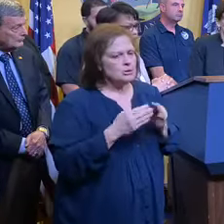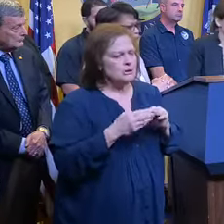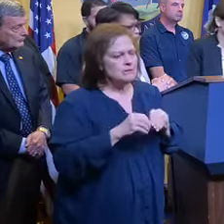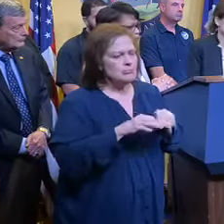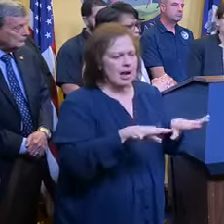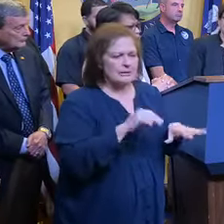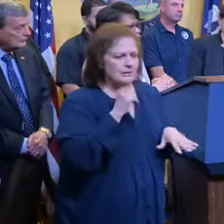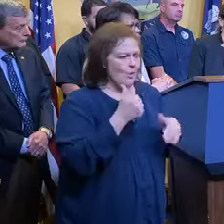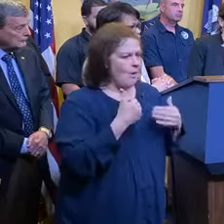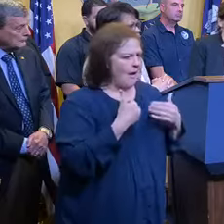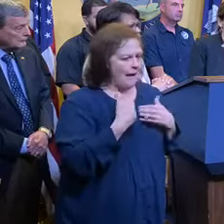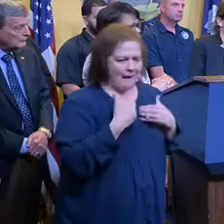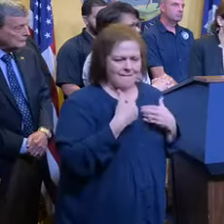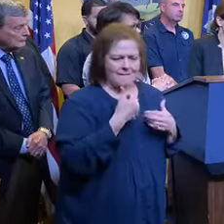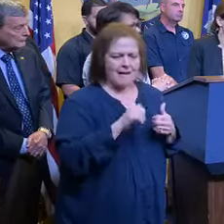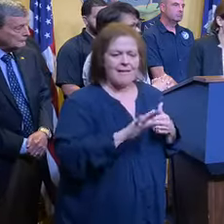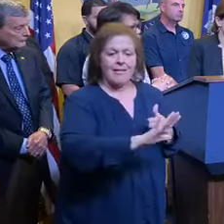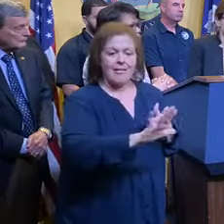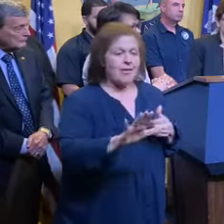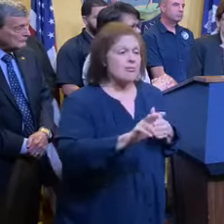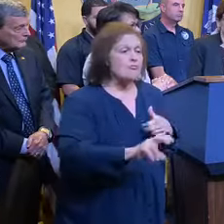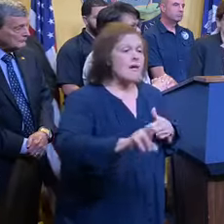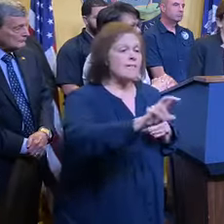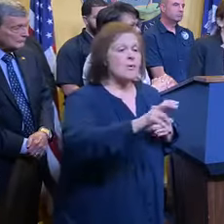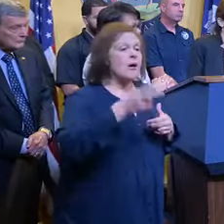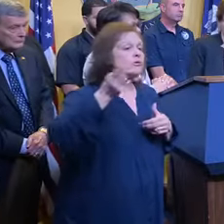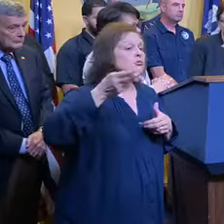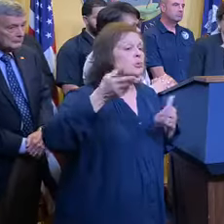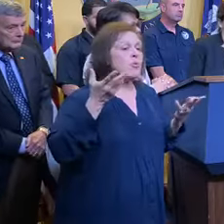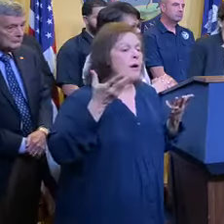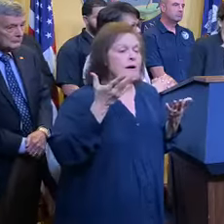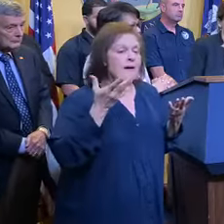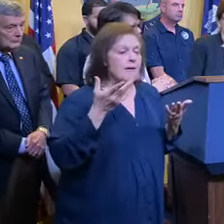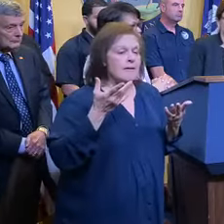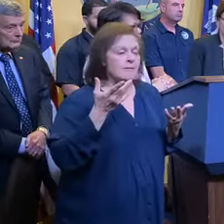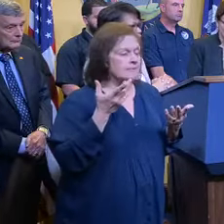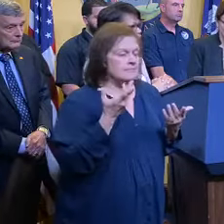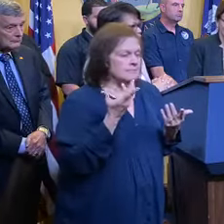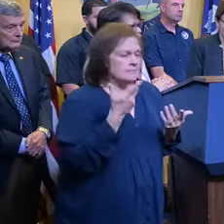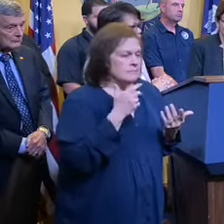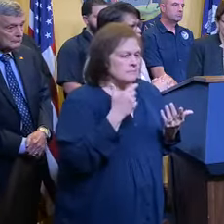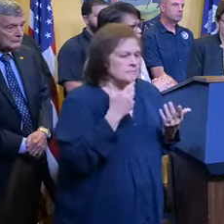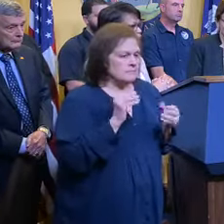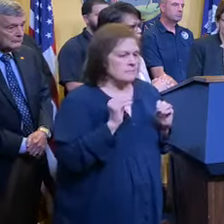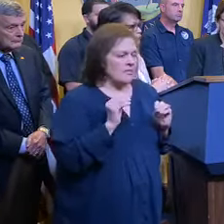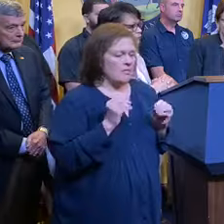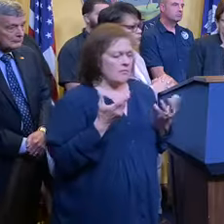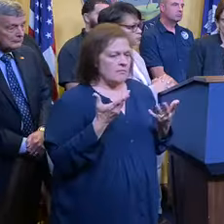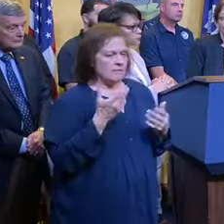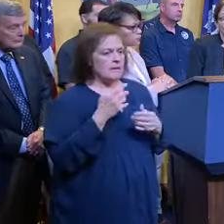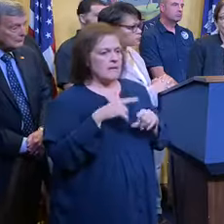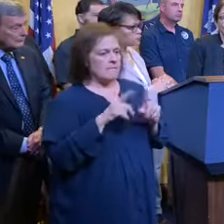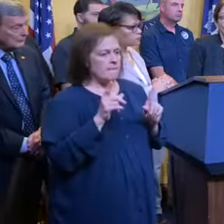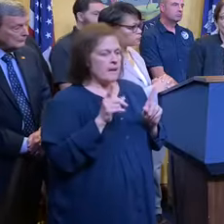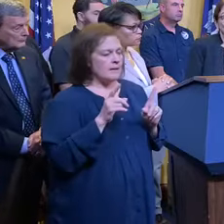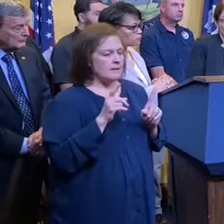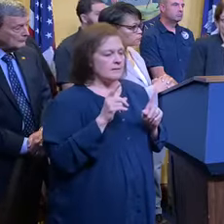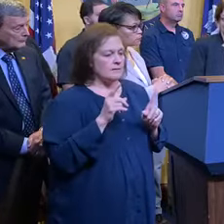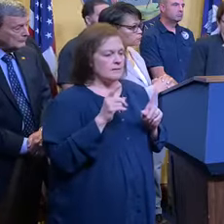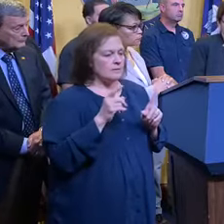We do not have detailed travel histories on all of the cases from yesterday and today, obviously, but we